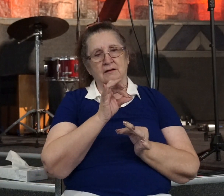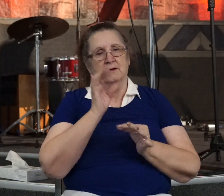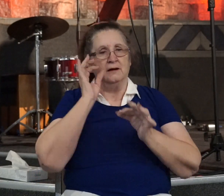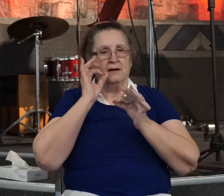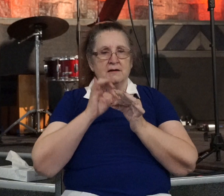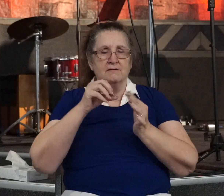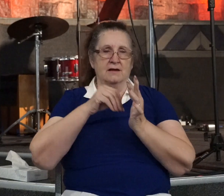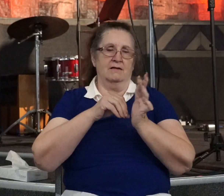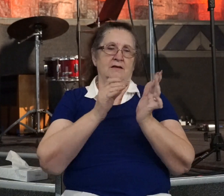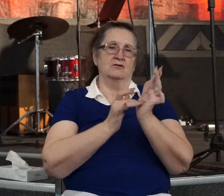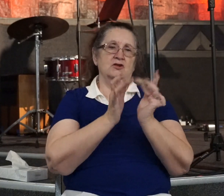Christ